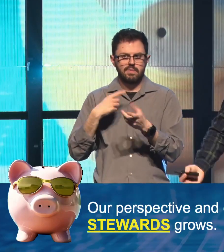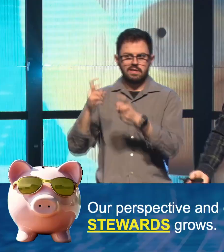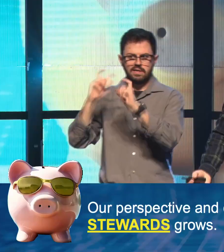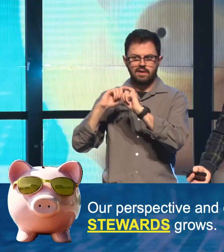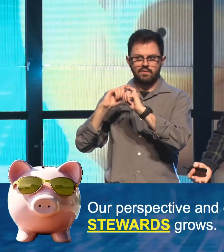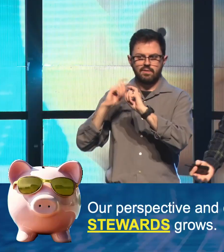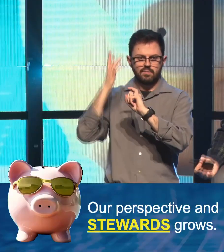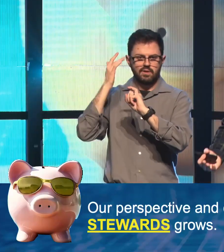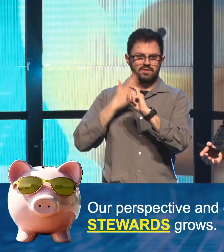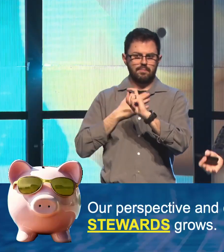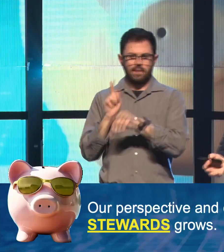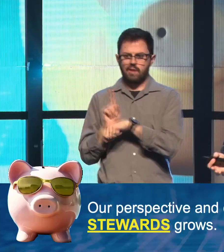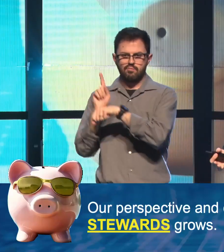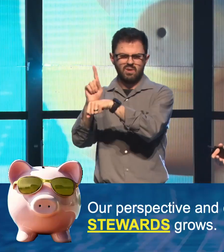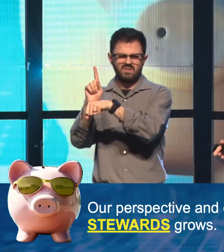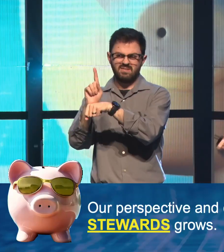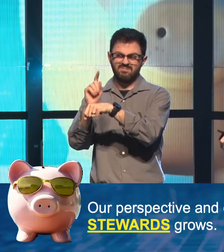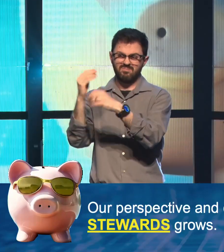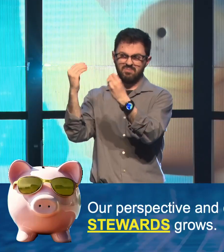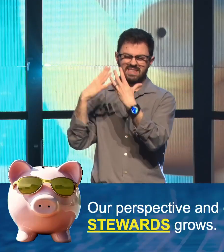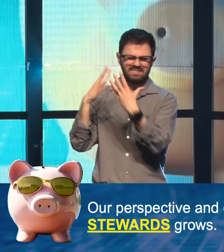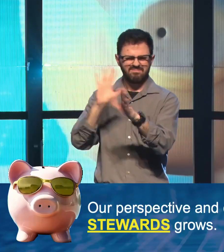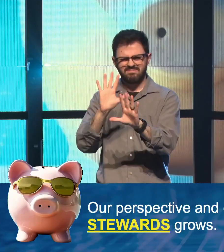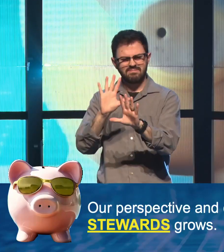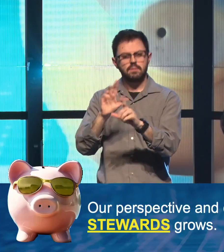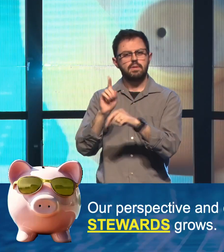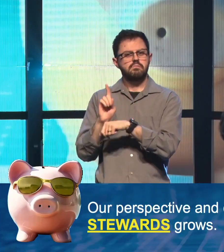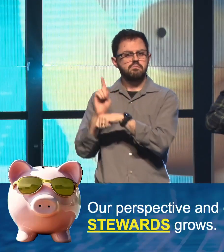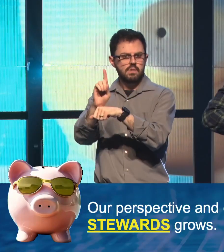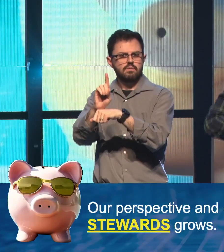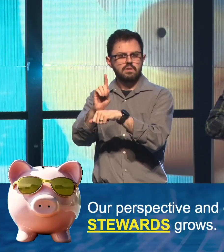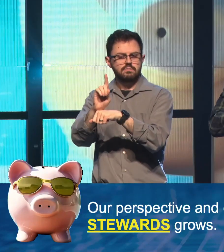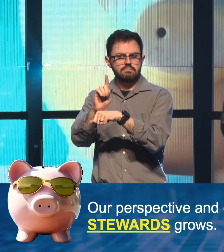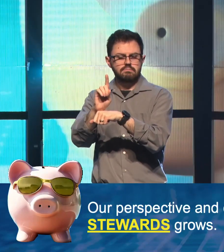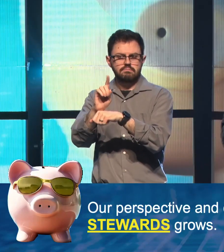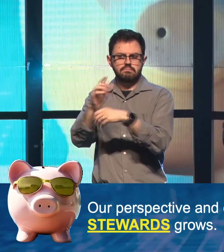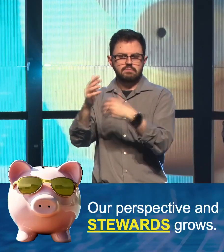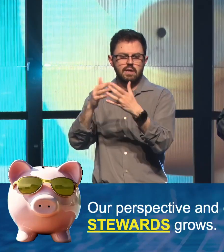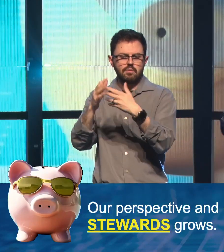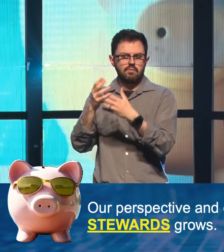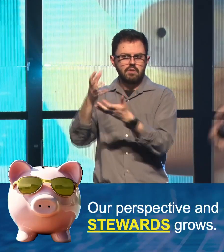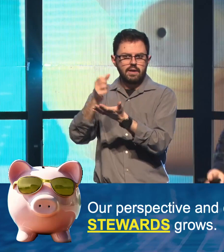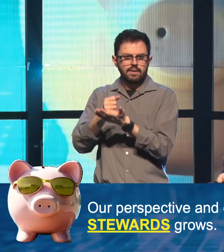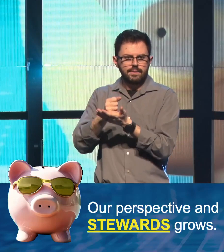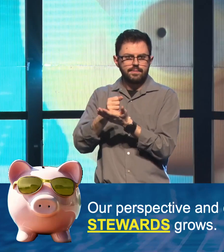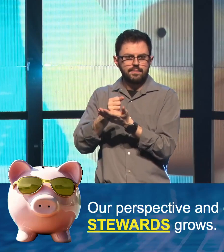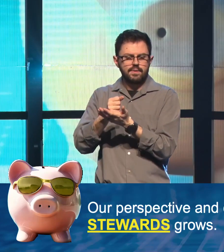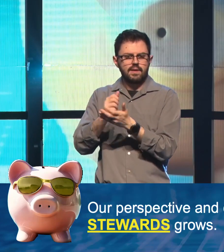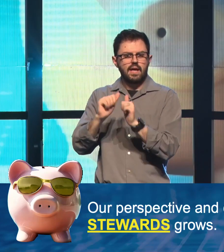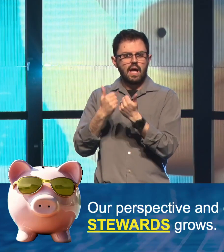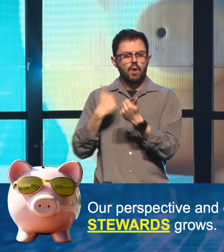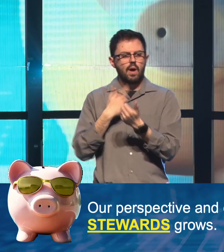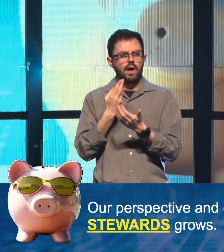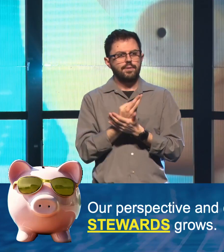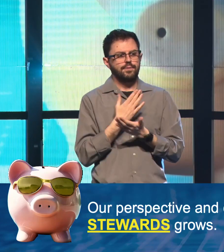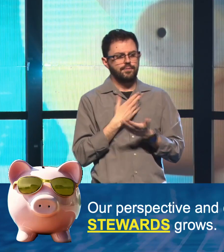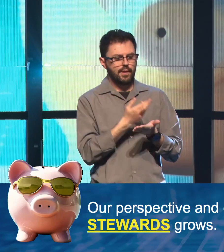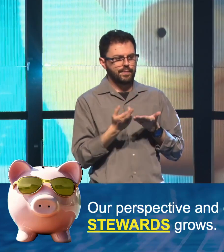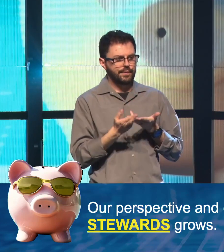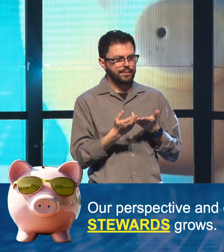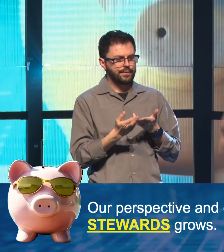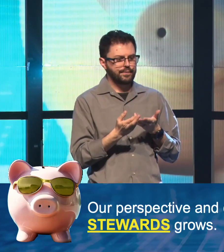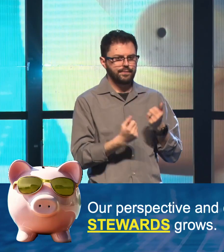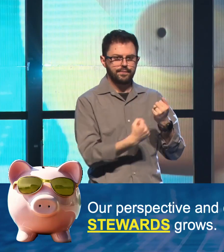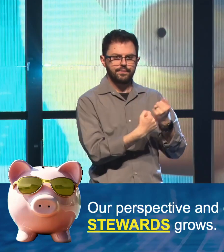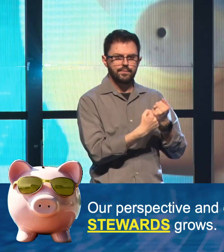it a blessing of God necessarily, but through whatever means, how do I then turn around and use those for the common good? Right? And so I can